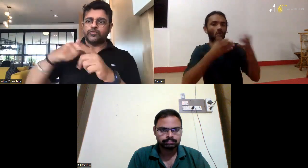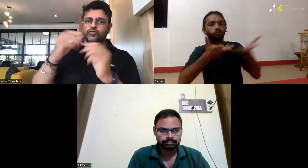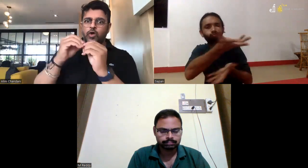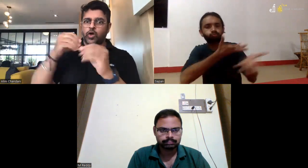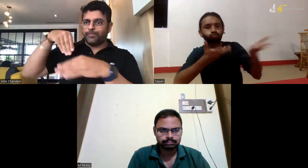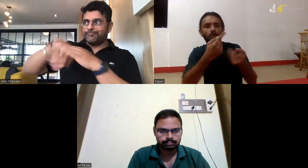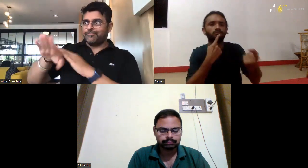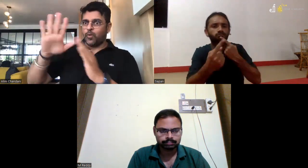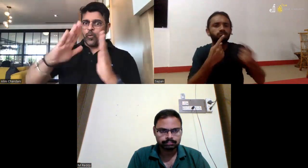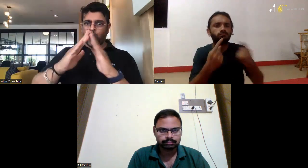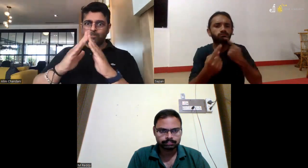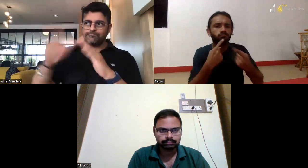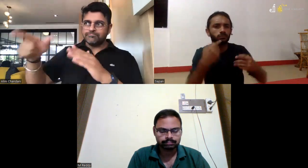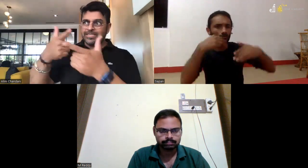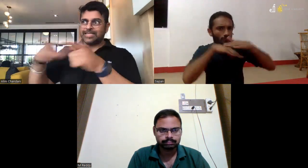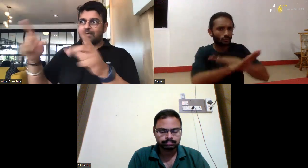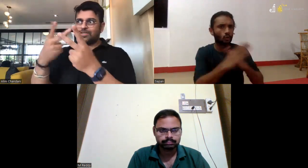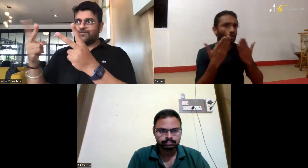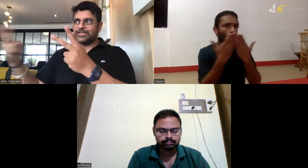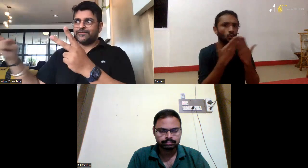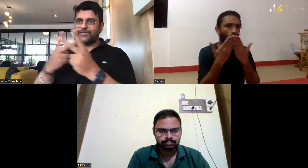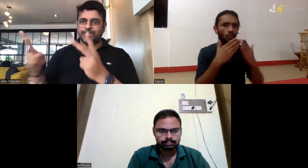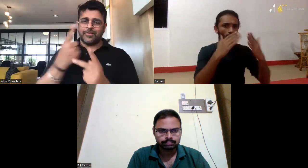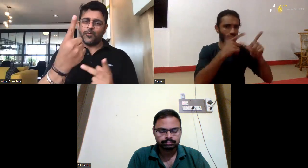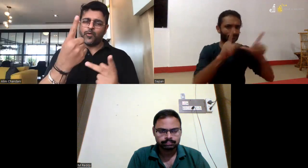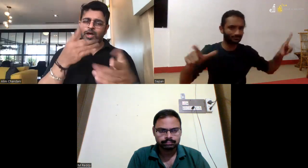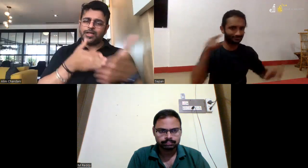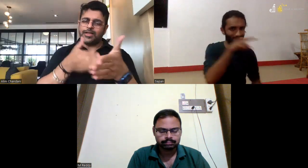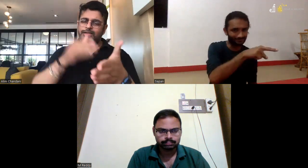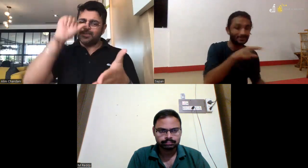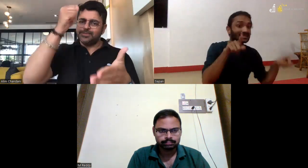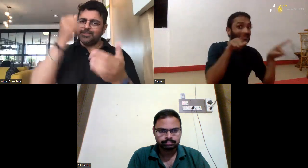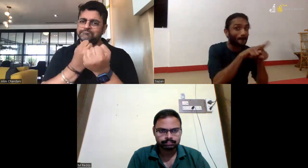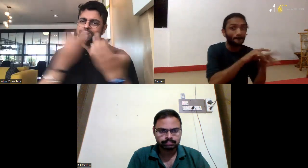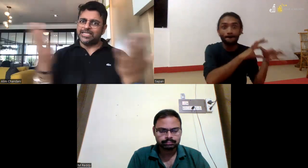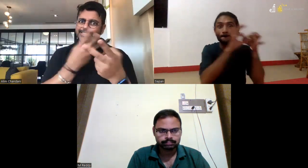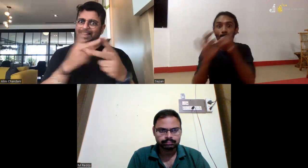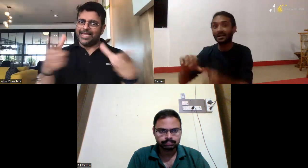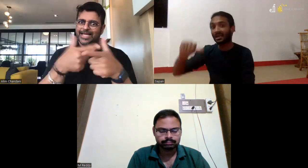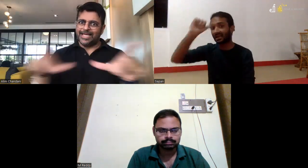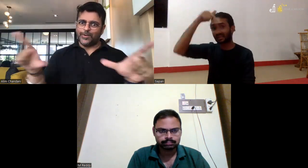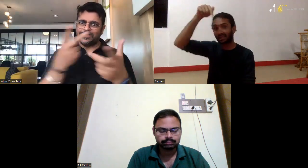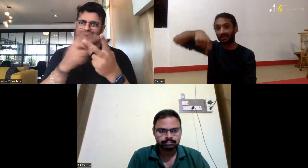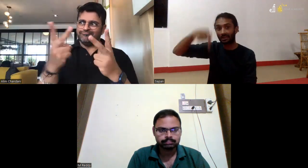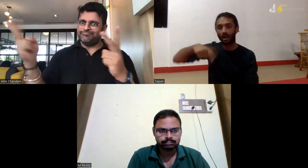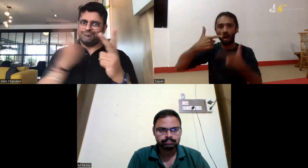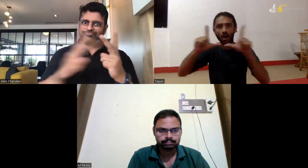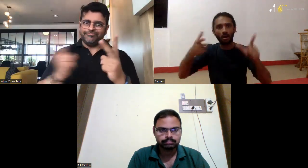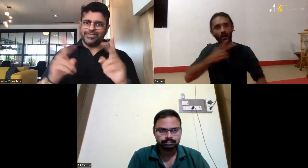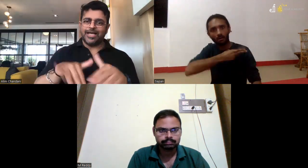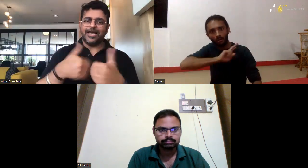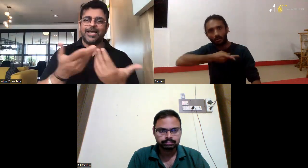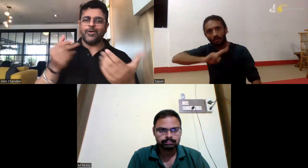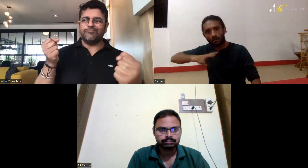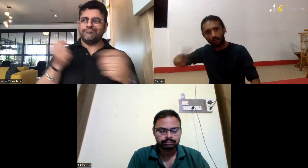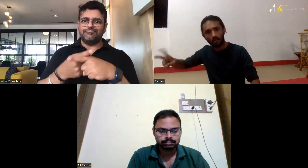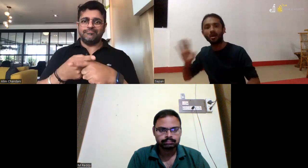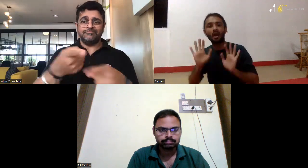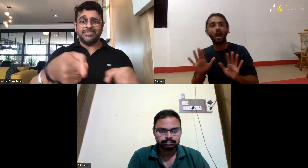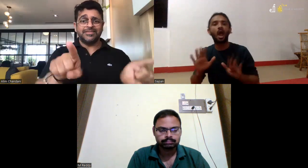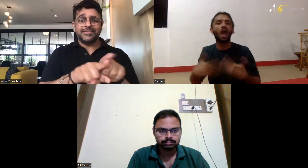uh it's not possible to answer you briefly here, but yeah, here in India or in the other